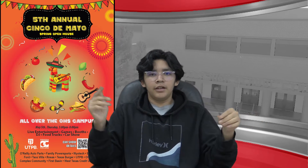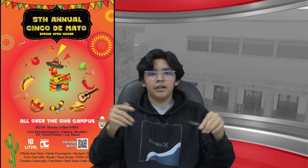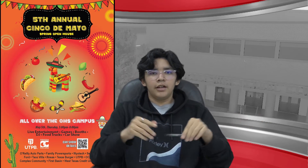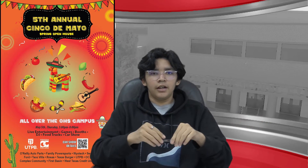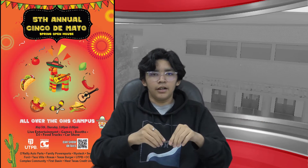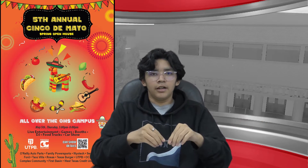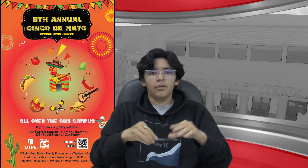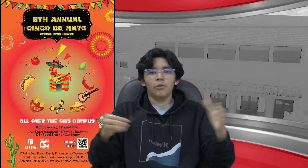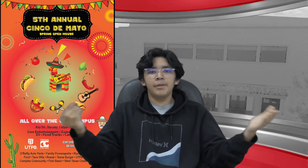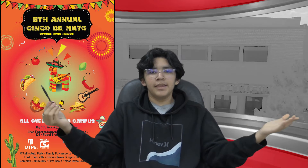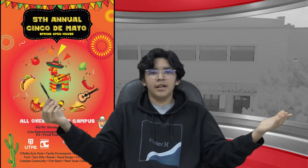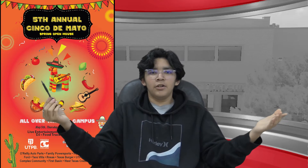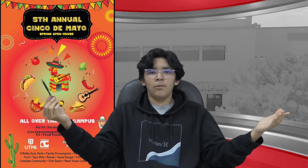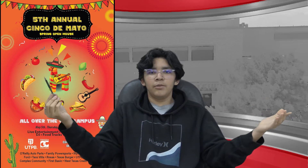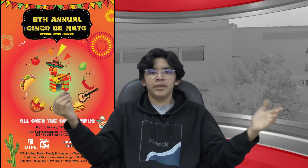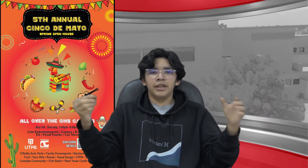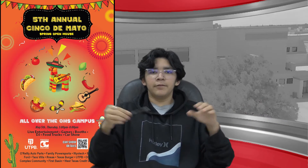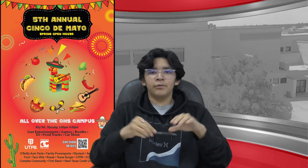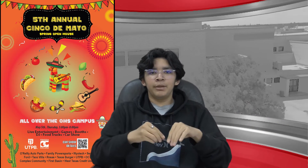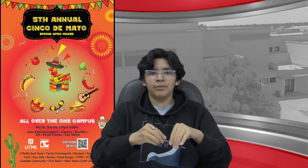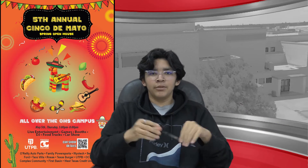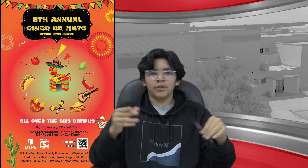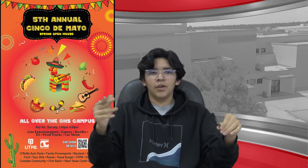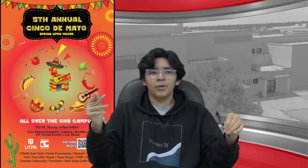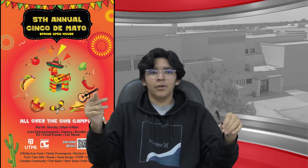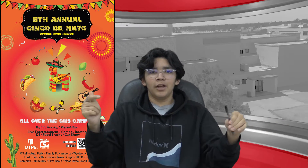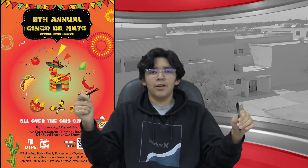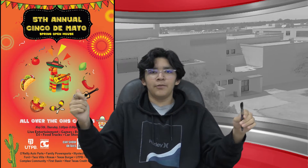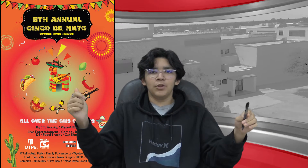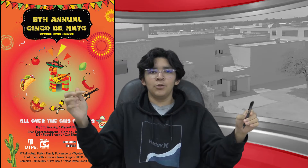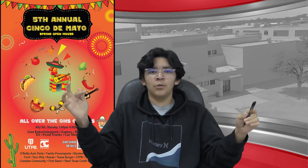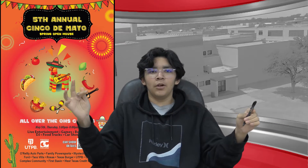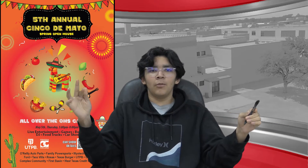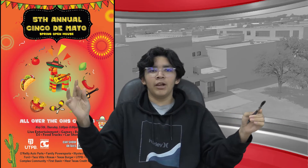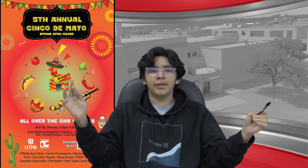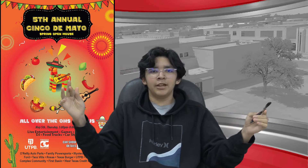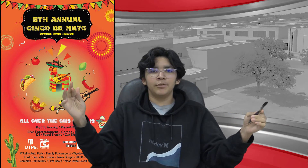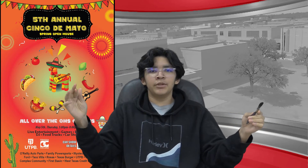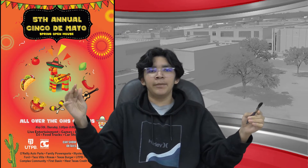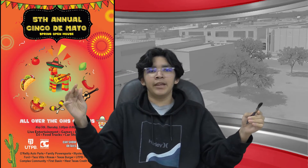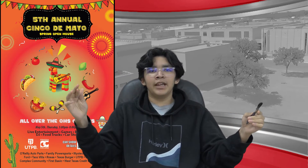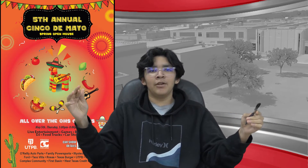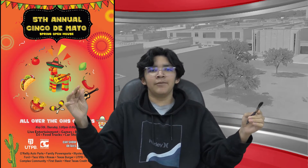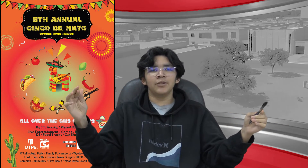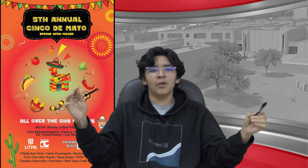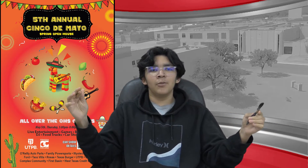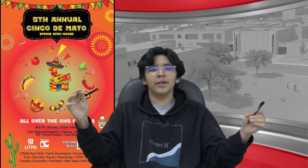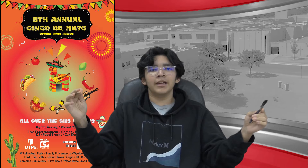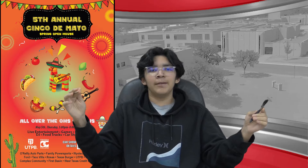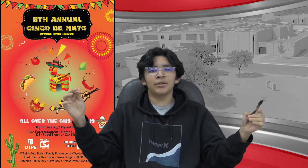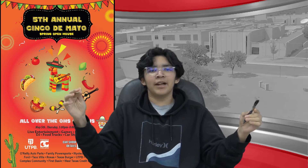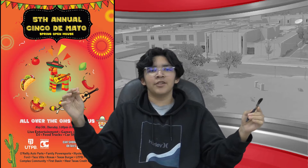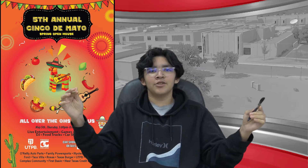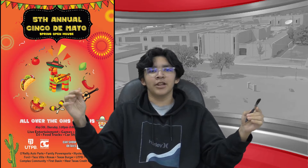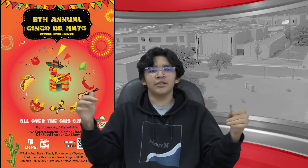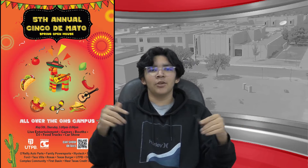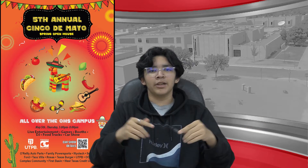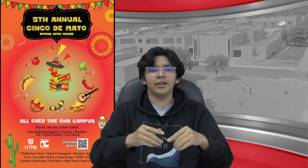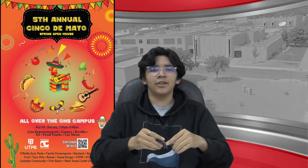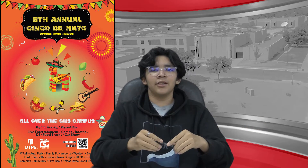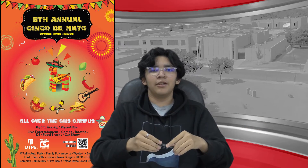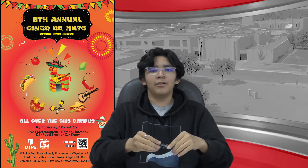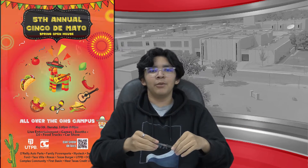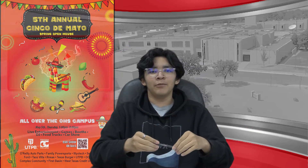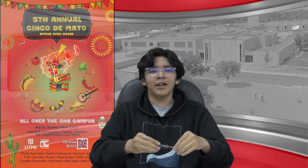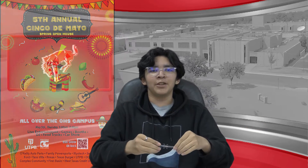8. We'll be there, hopefully, interviewing people, so if you want to be interviewed, keep an eye out. If you don't, keep your eyes shut. Don't